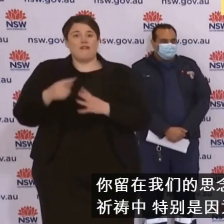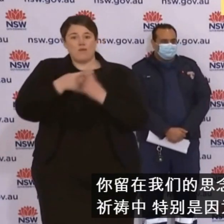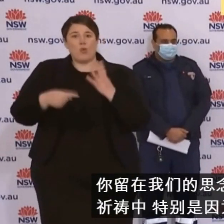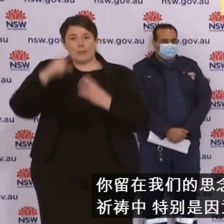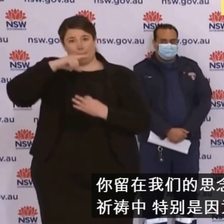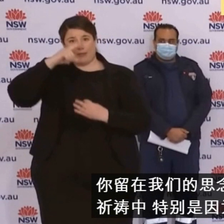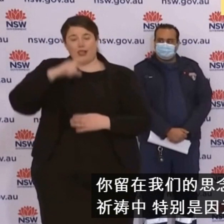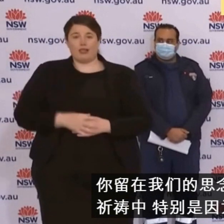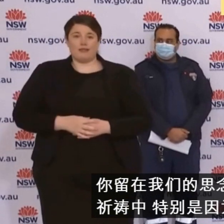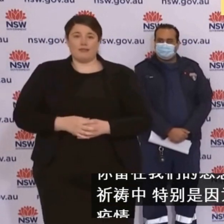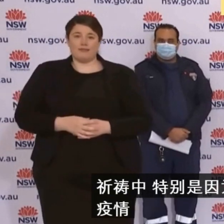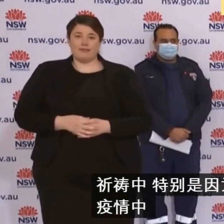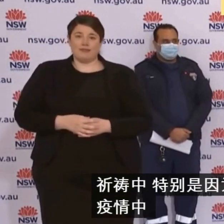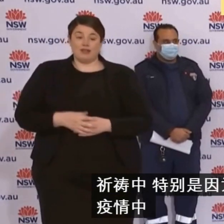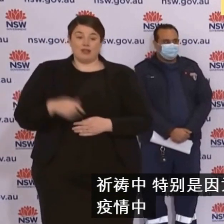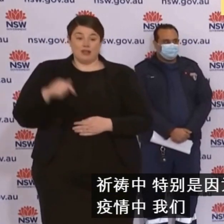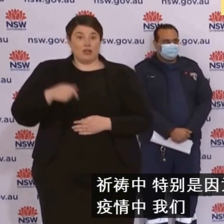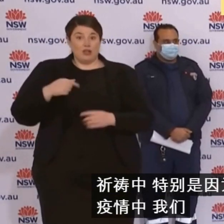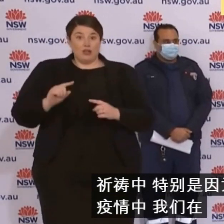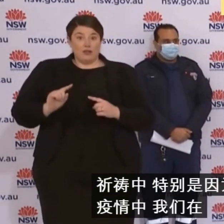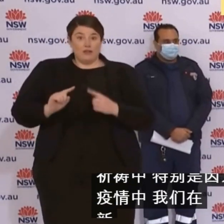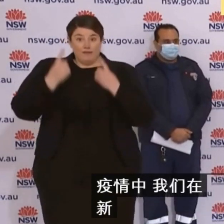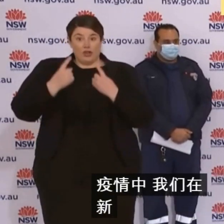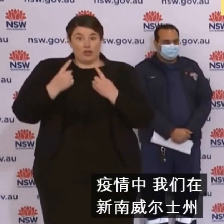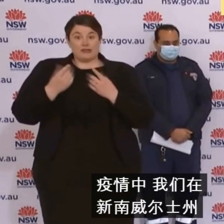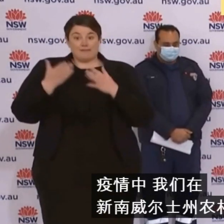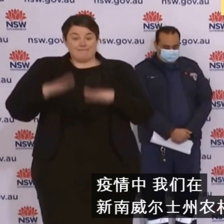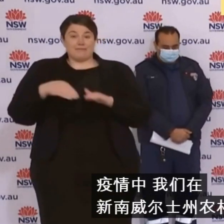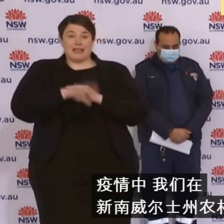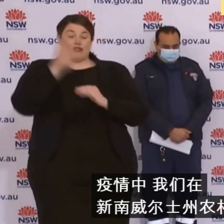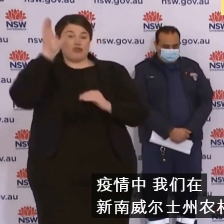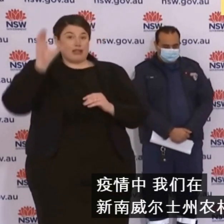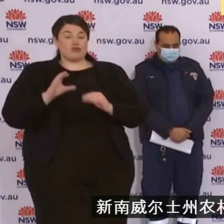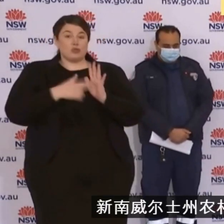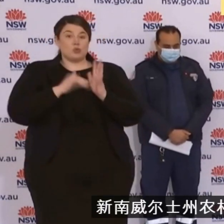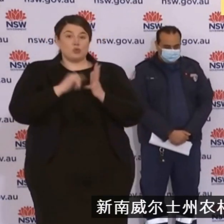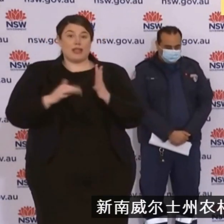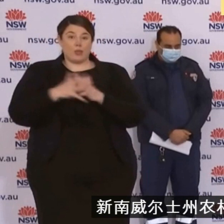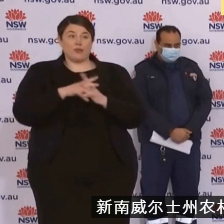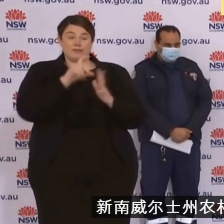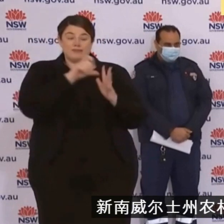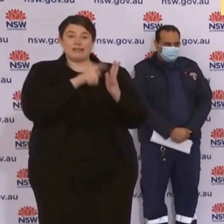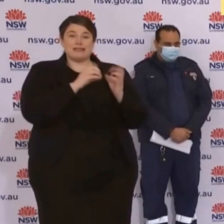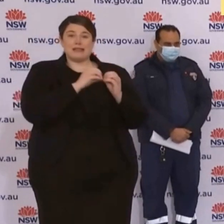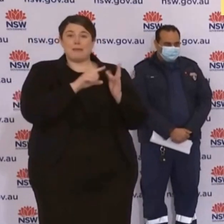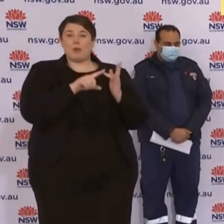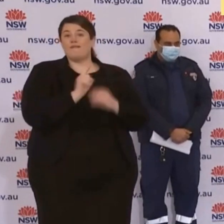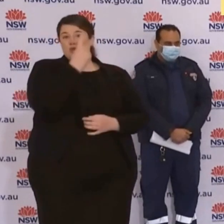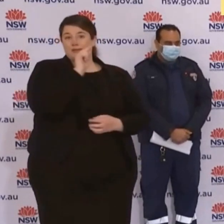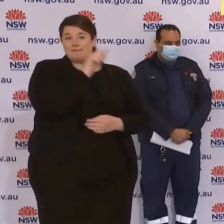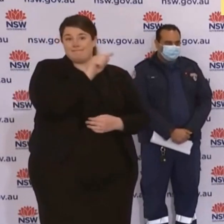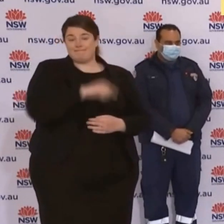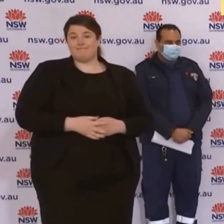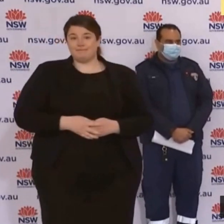especially in this recent outbreak. We've had our first loss in regional rural New South Wales overnight in Dubbo. We've touched on